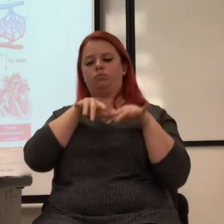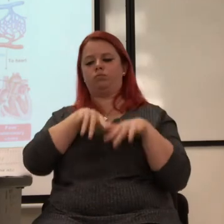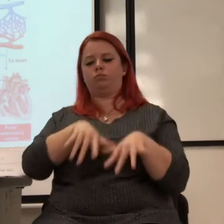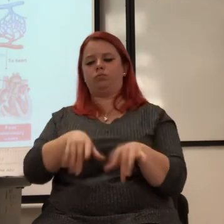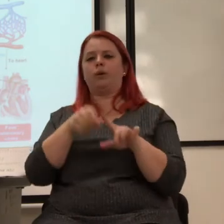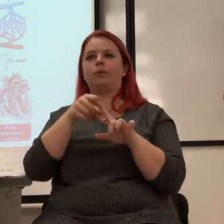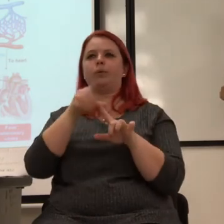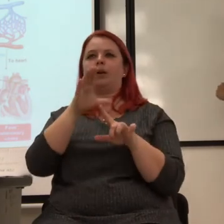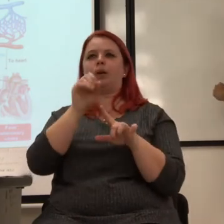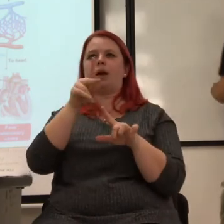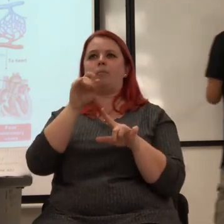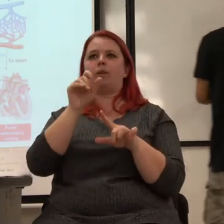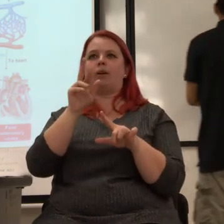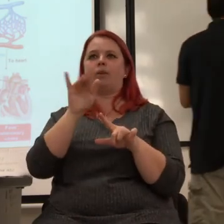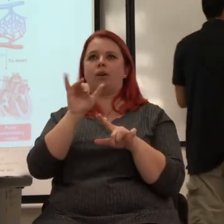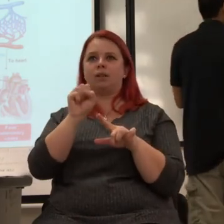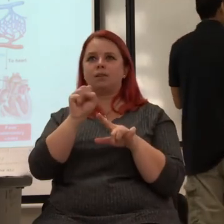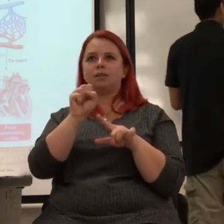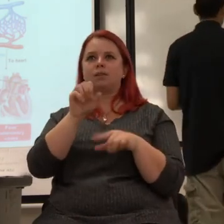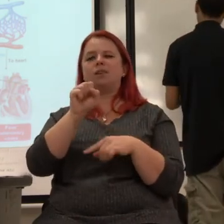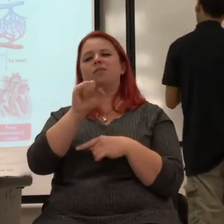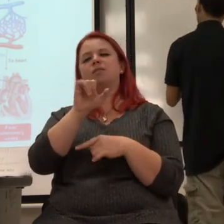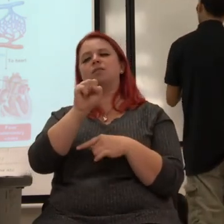systemic capillaries.